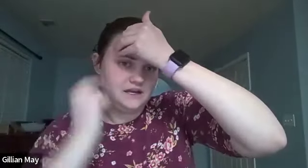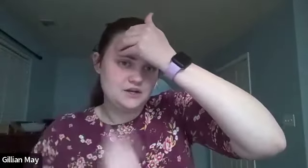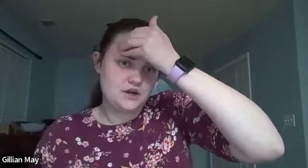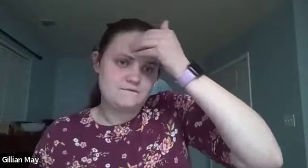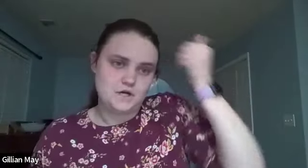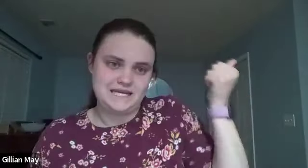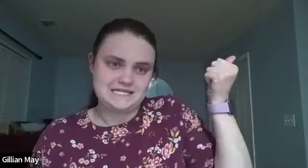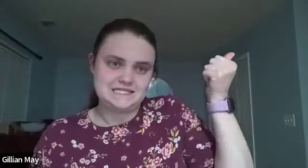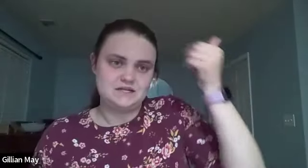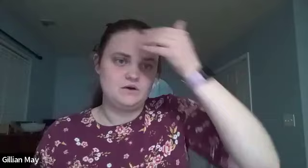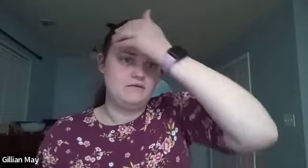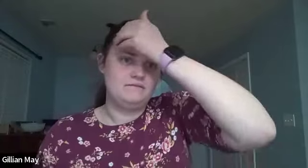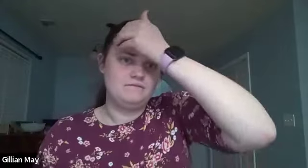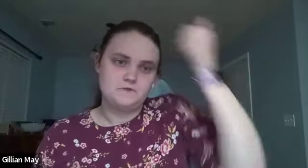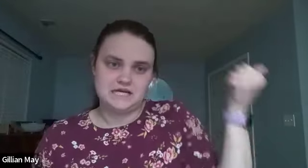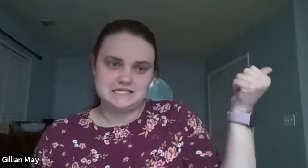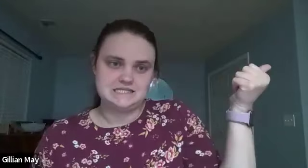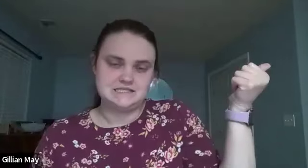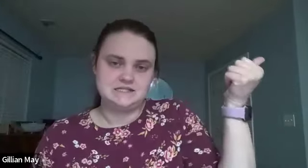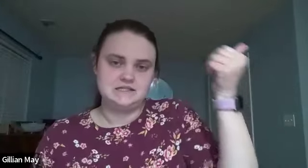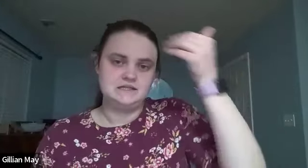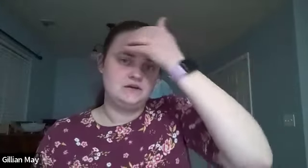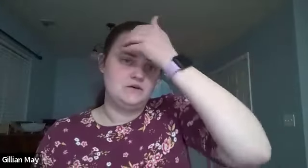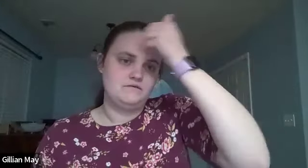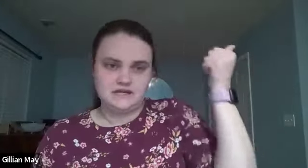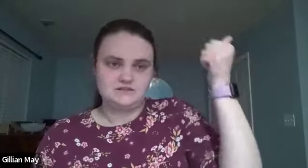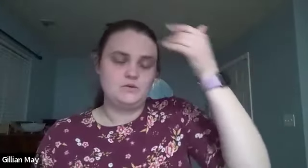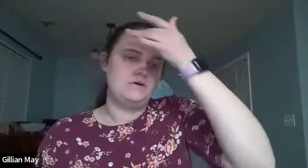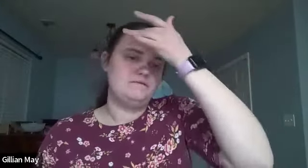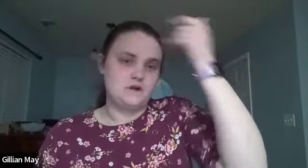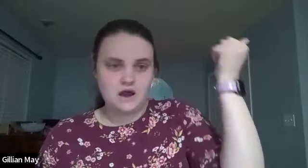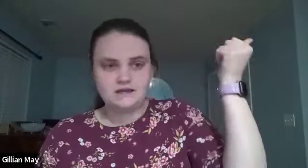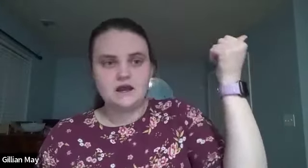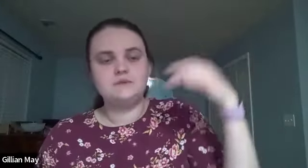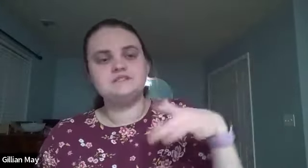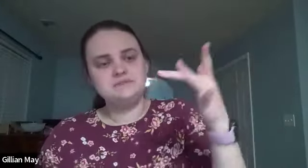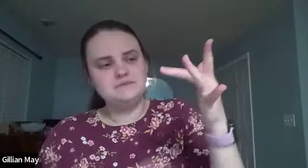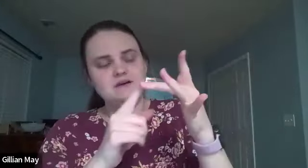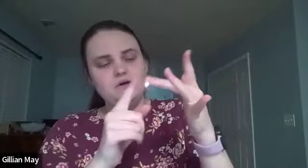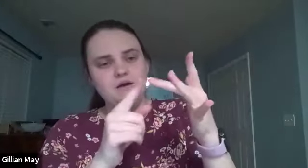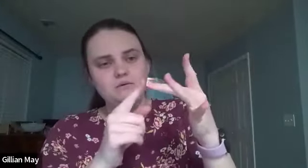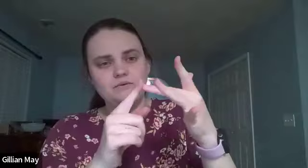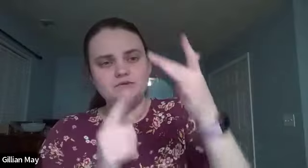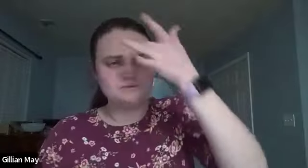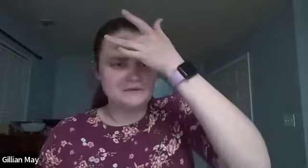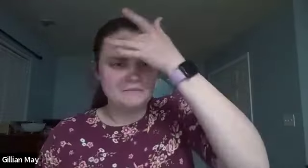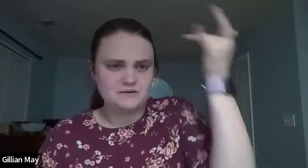going to go forget. Forget. Forget or forgot. Sometimes I'll do with the middle